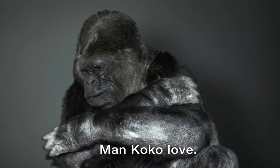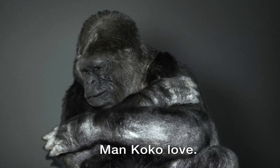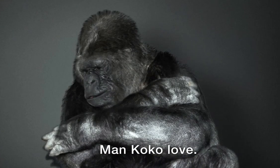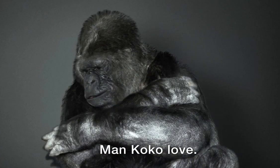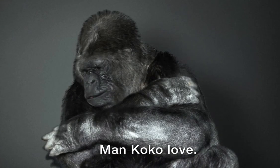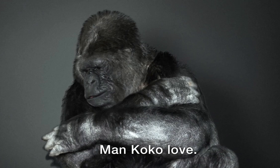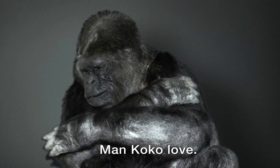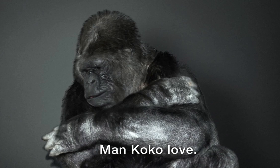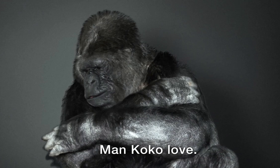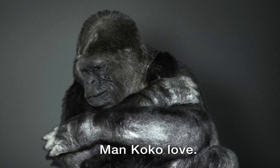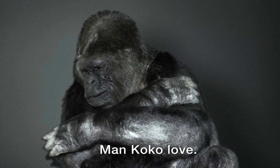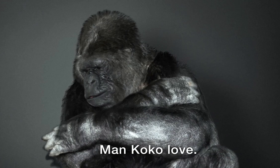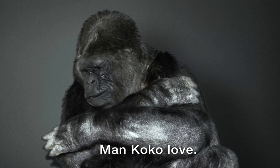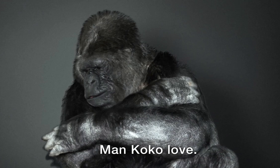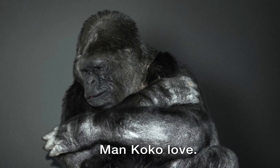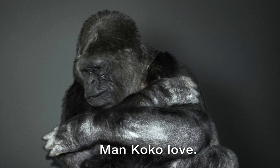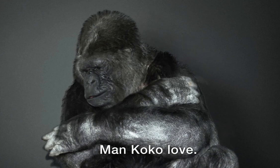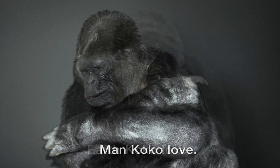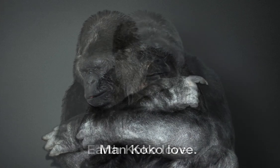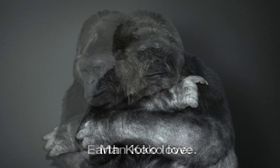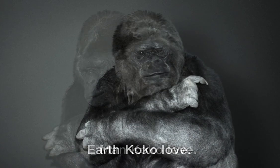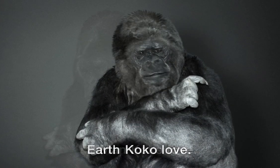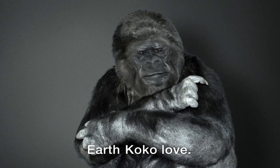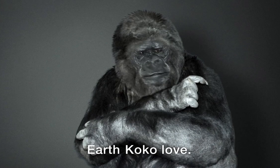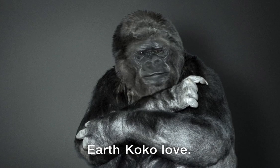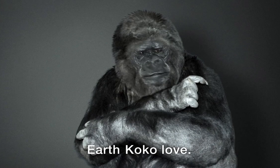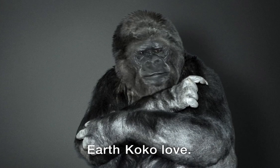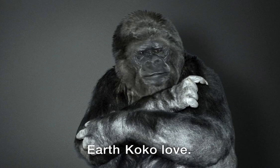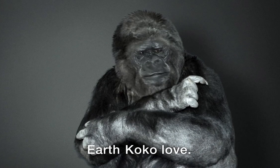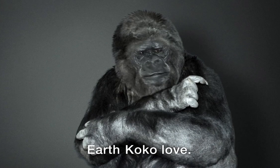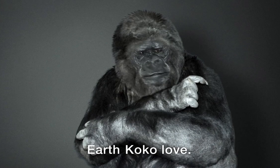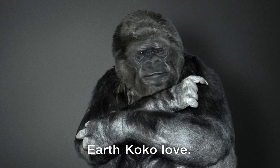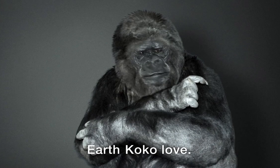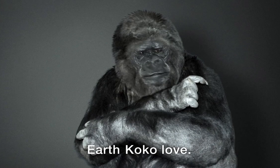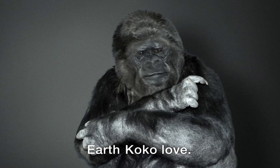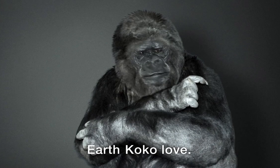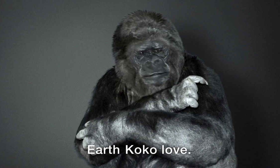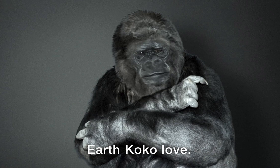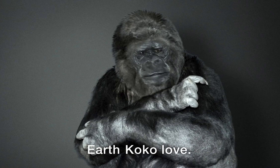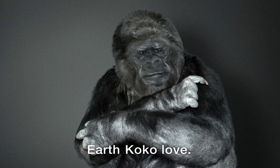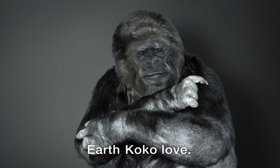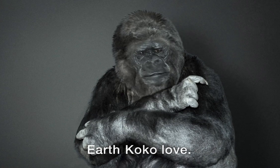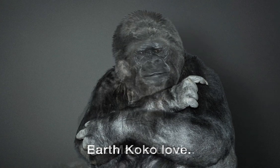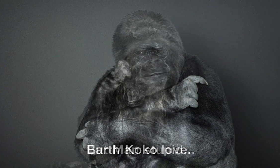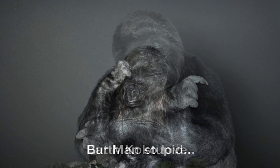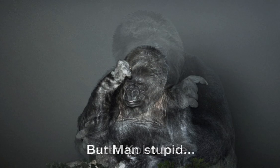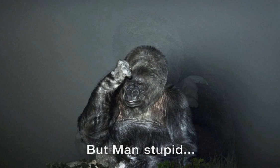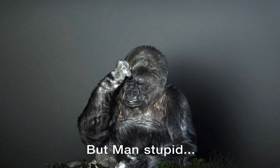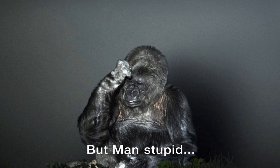everyone that I'm changing. Gonna do all I can to help in